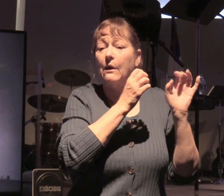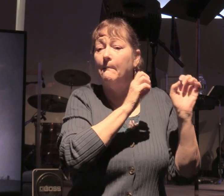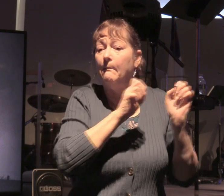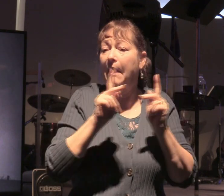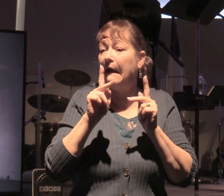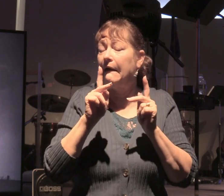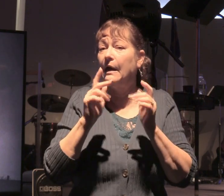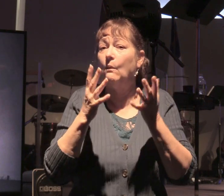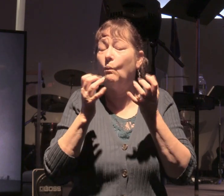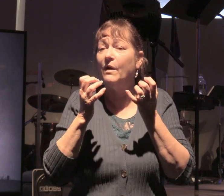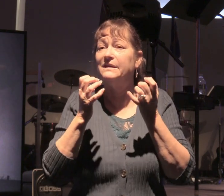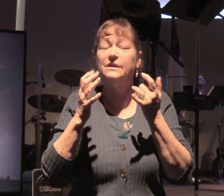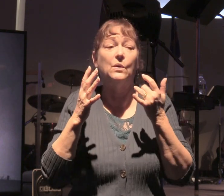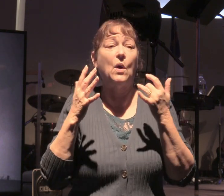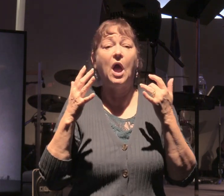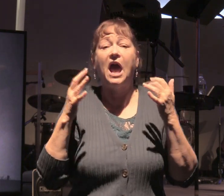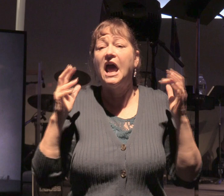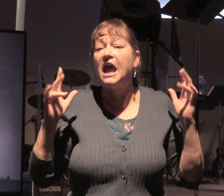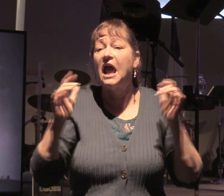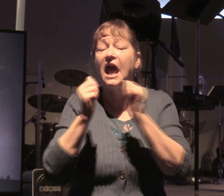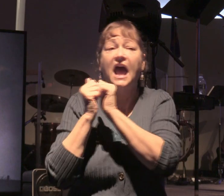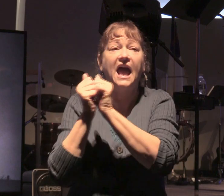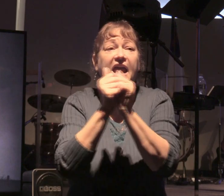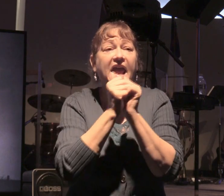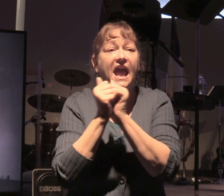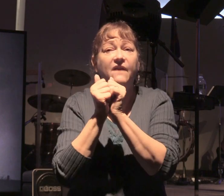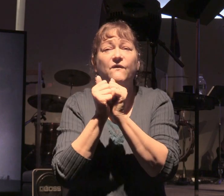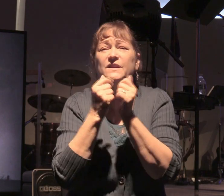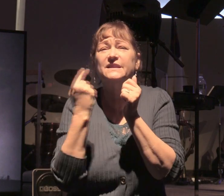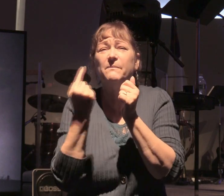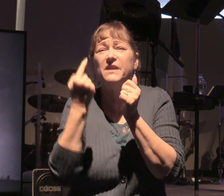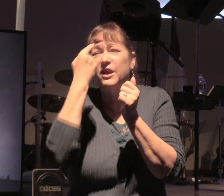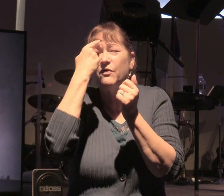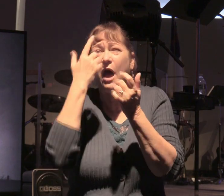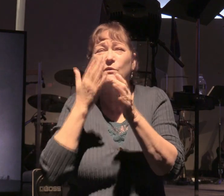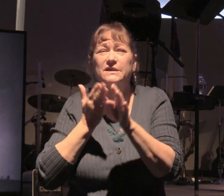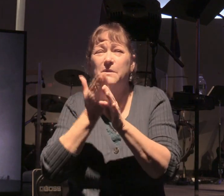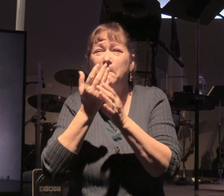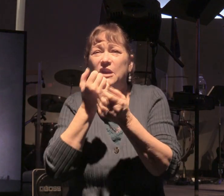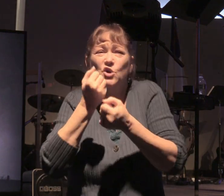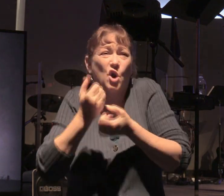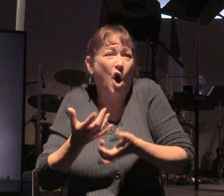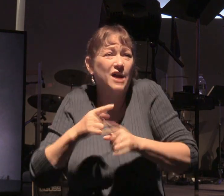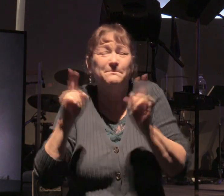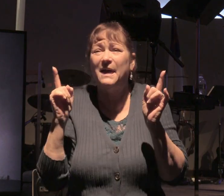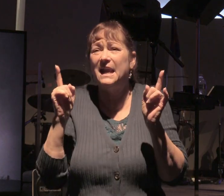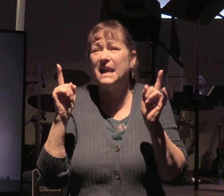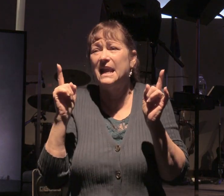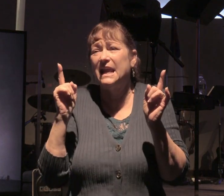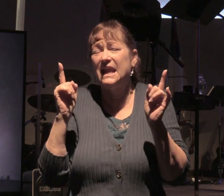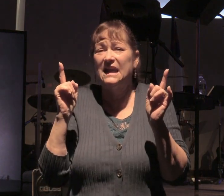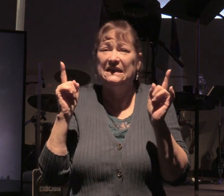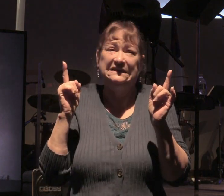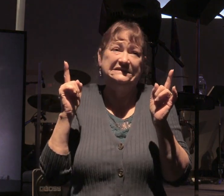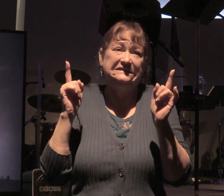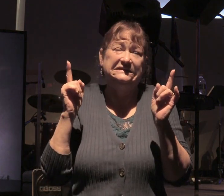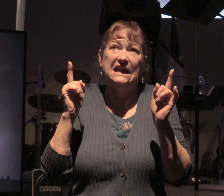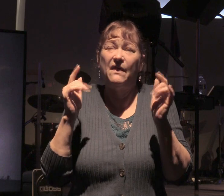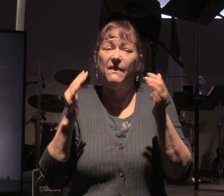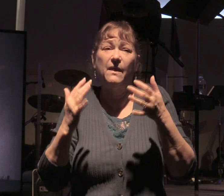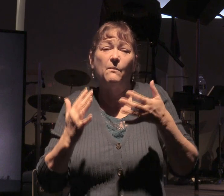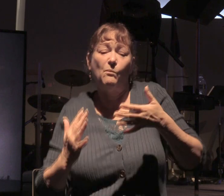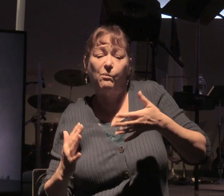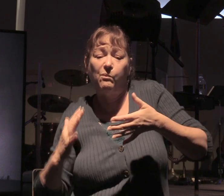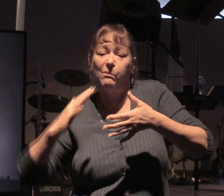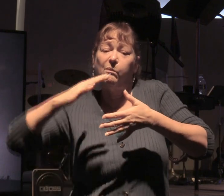want to rally once again for the something that you thought was the major cause, when all along, a highest